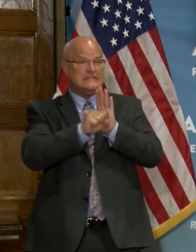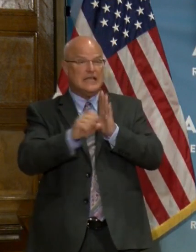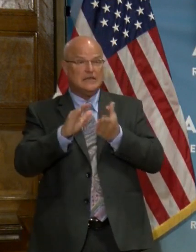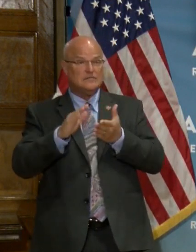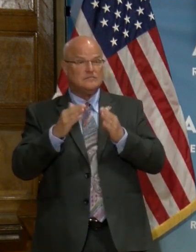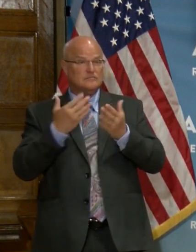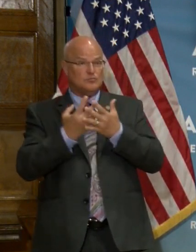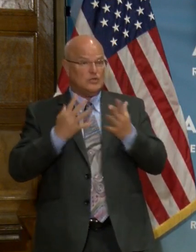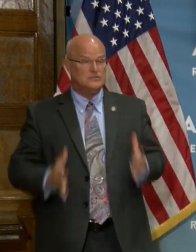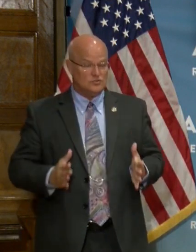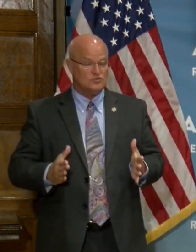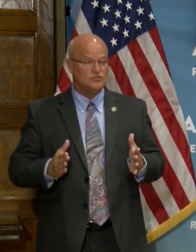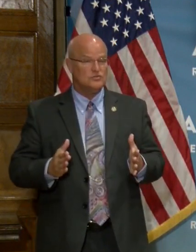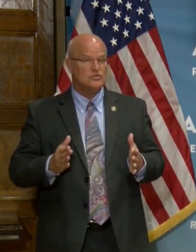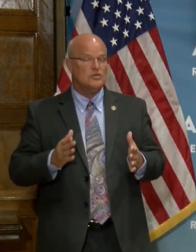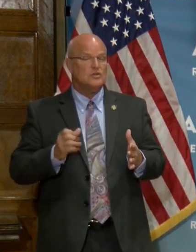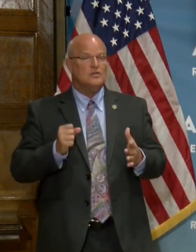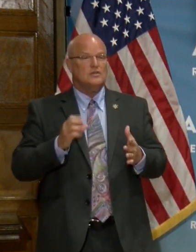prisoners.